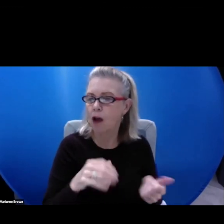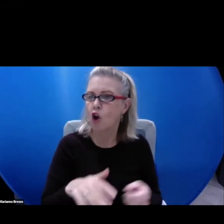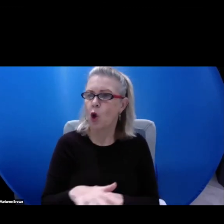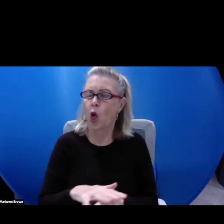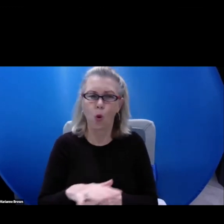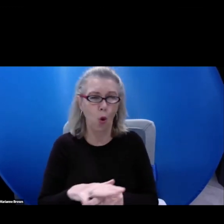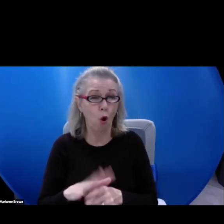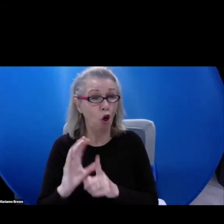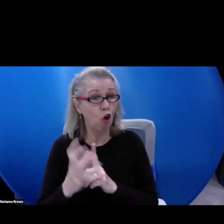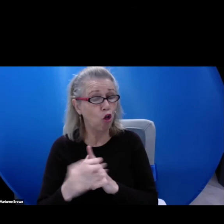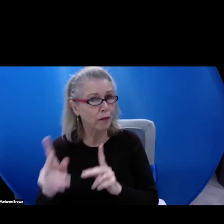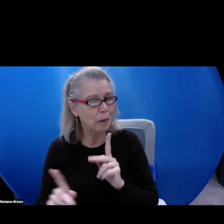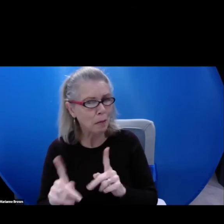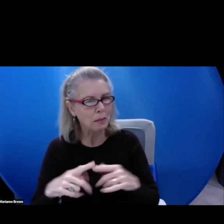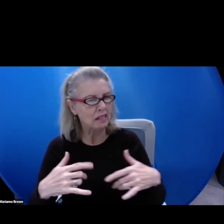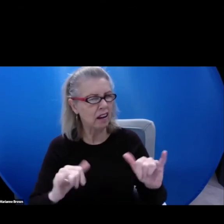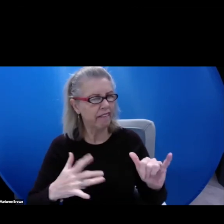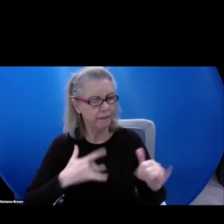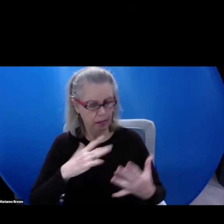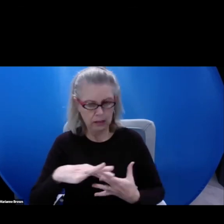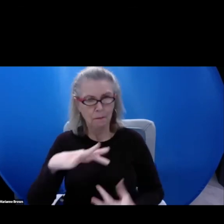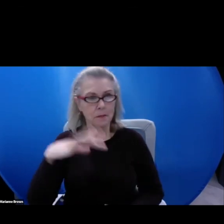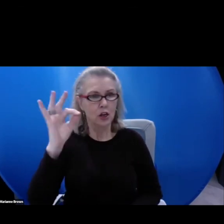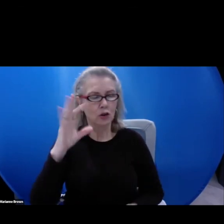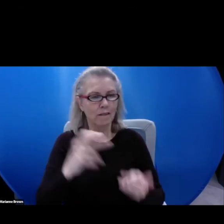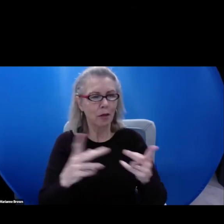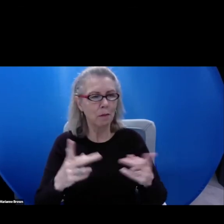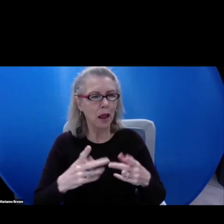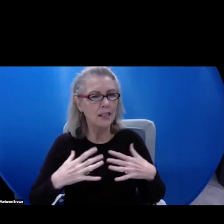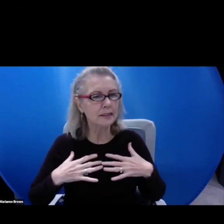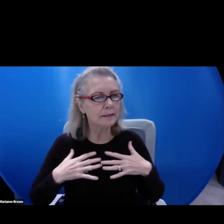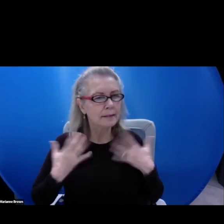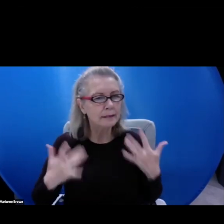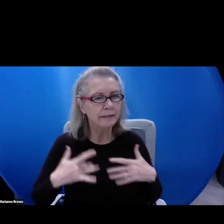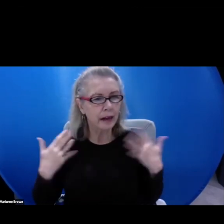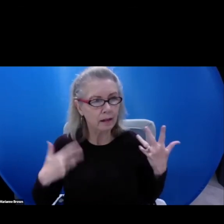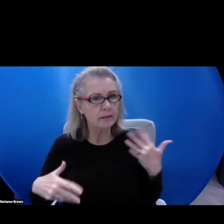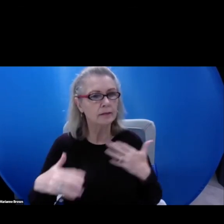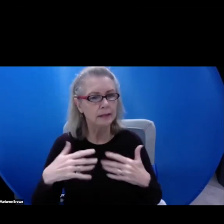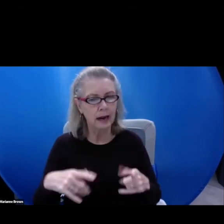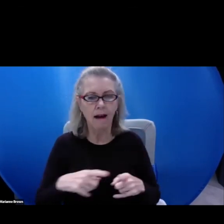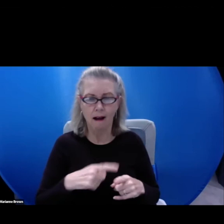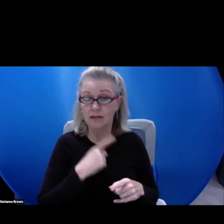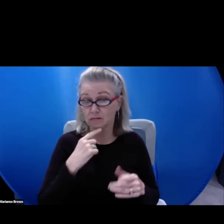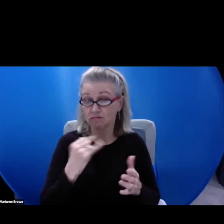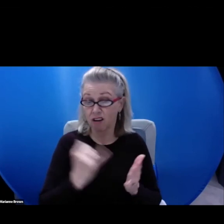were impressed by the spirit of the place, as D.H. Lawrence expressed it. Also, the